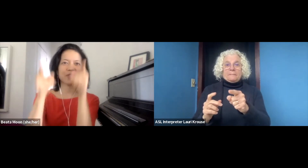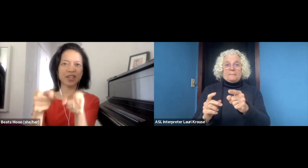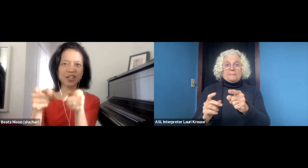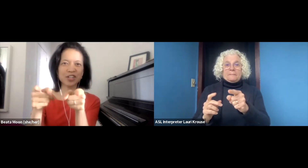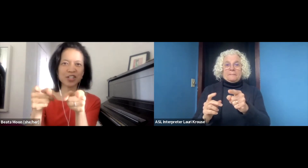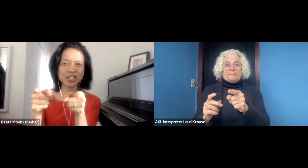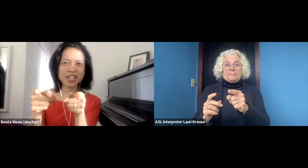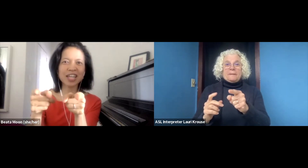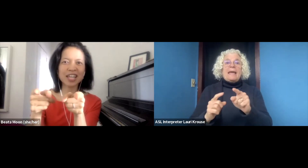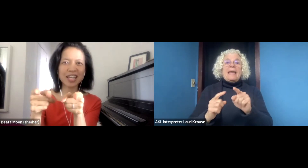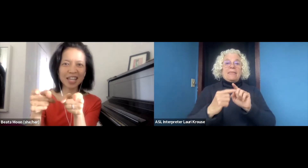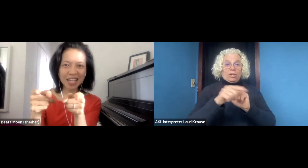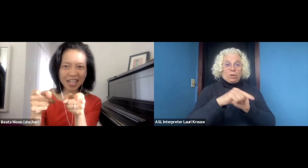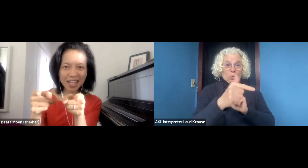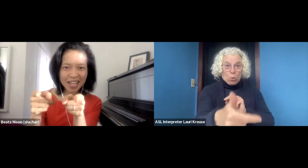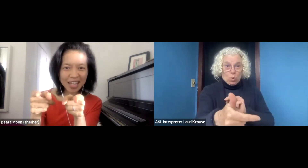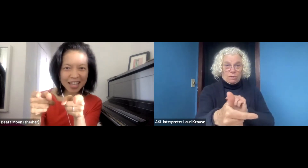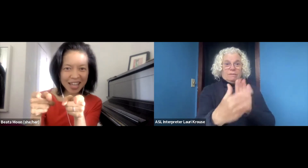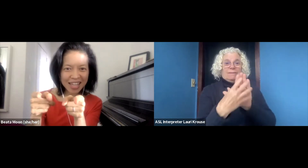your turn.